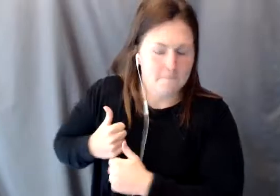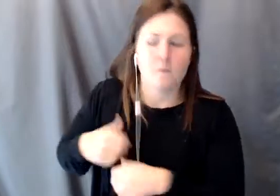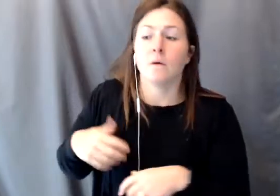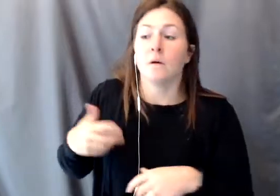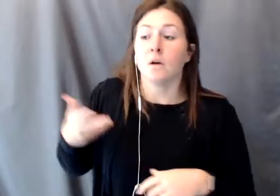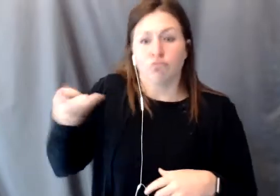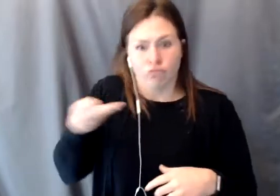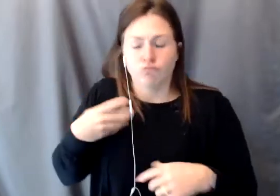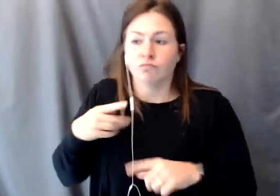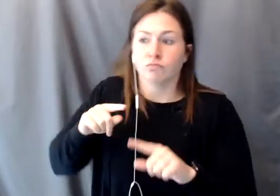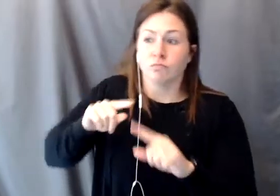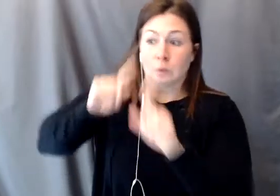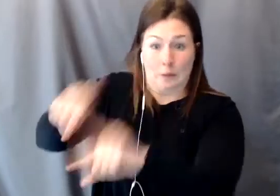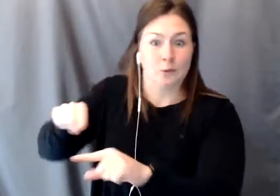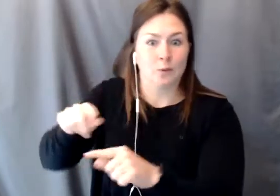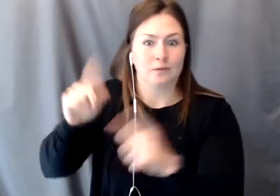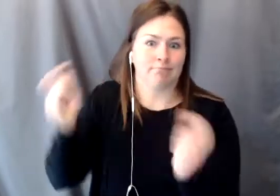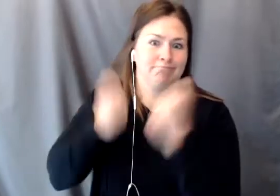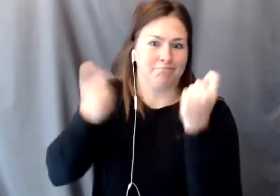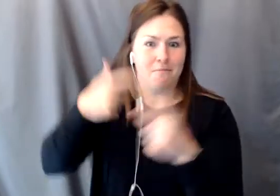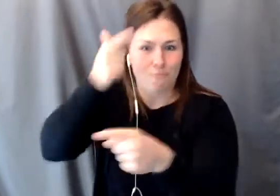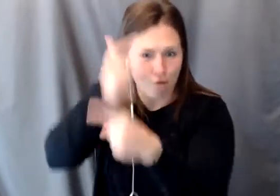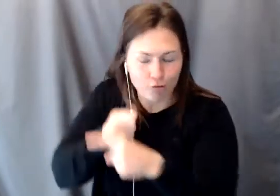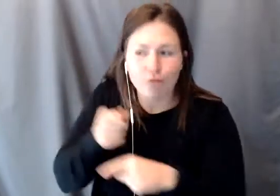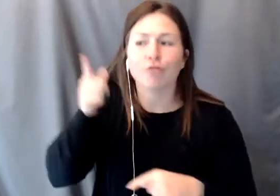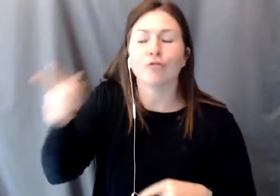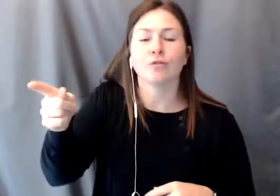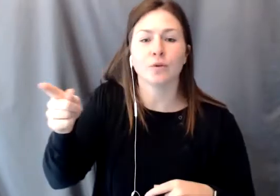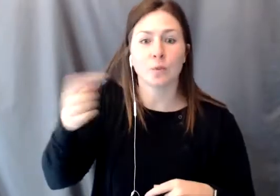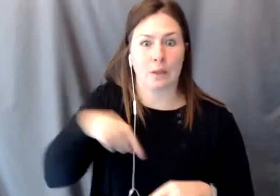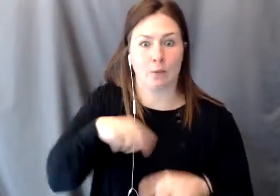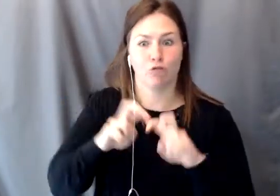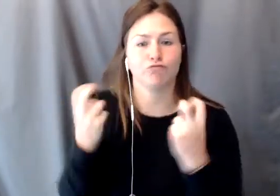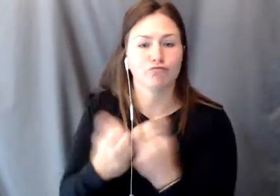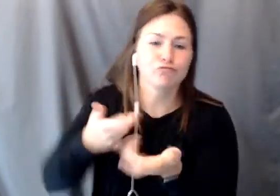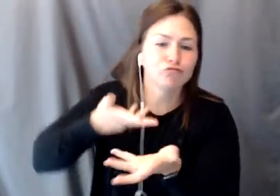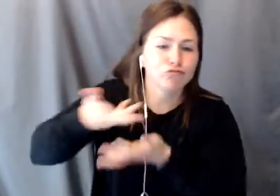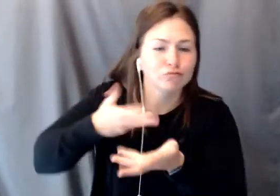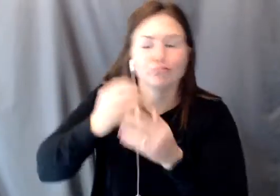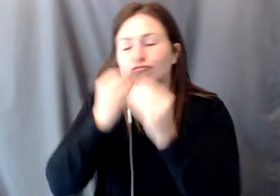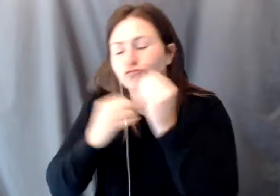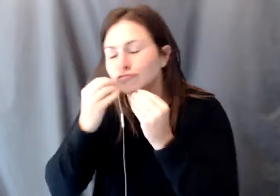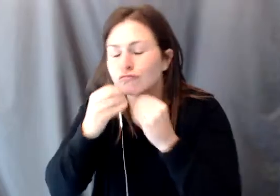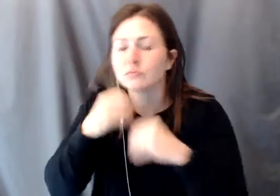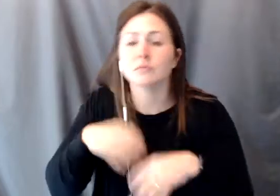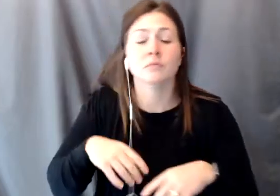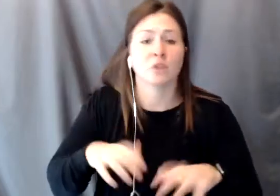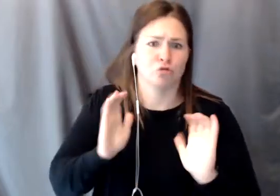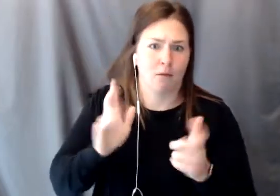with him for that. And, you know, we were sitting around one night having dinner, and we were talking about what it was like when we were